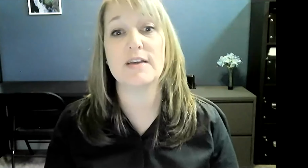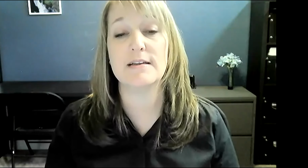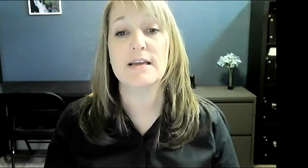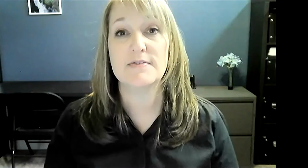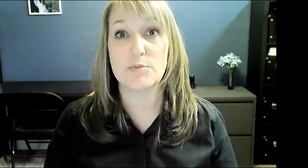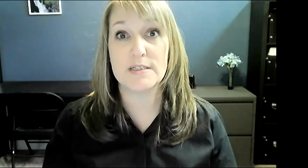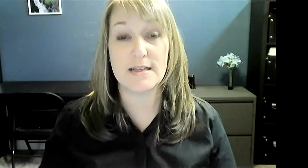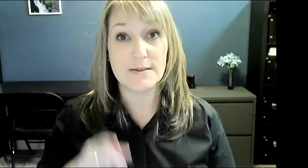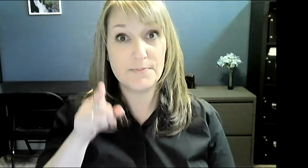can, someone says,